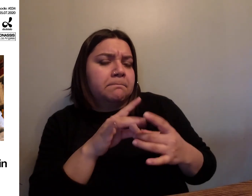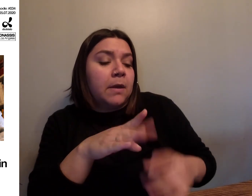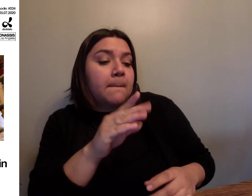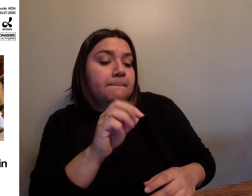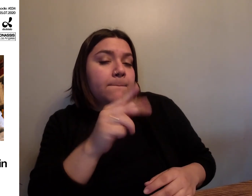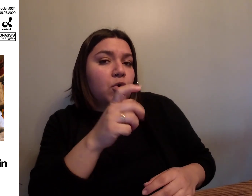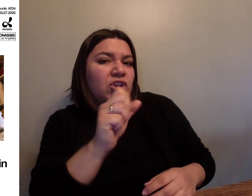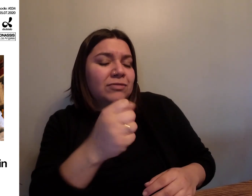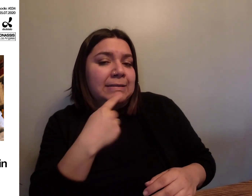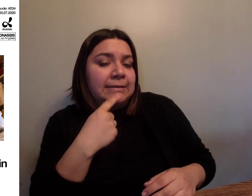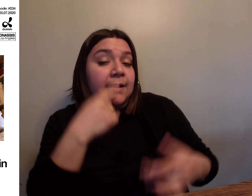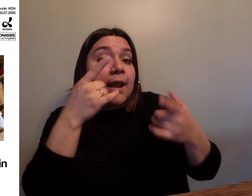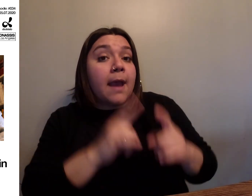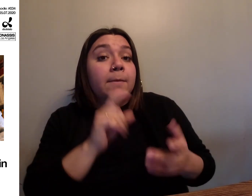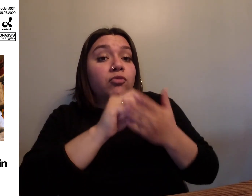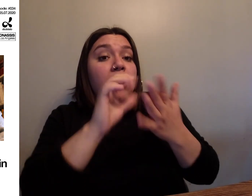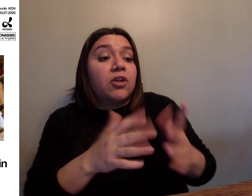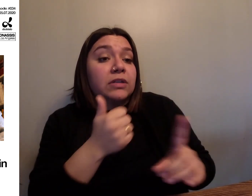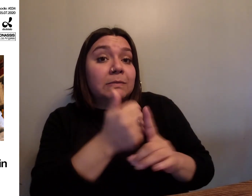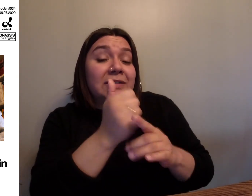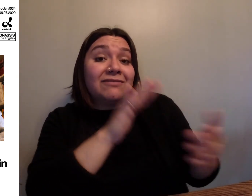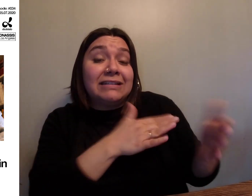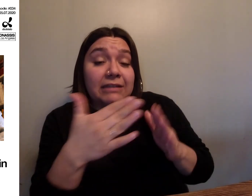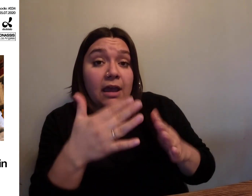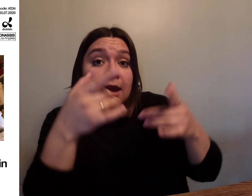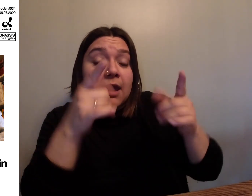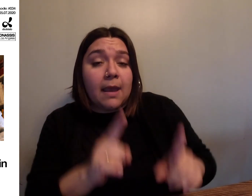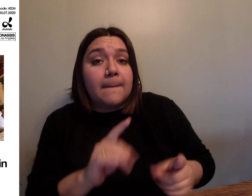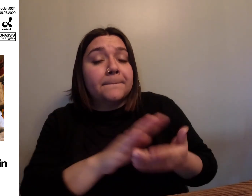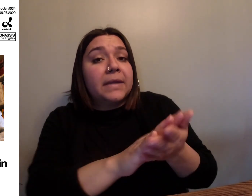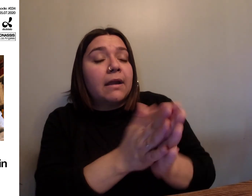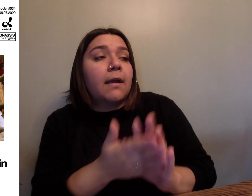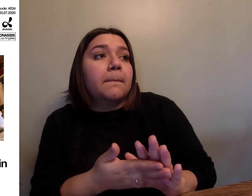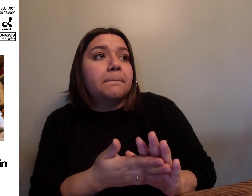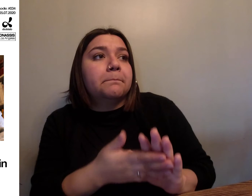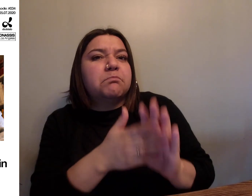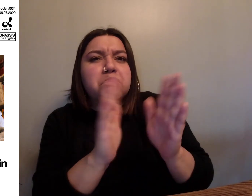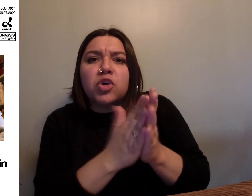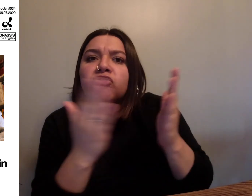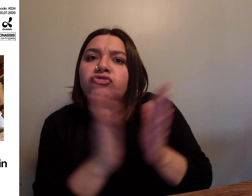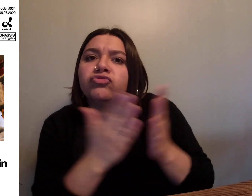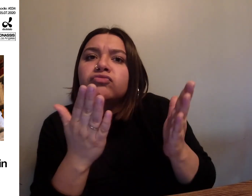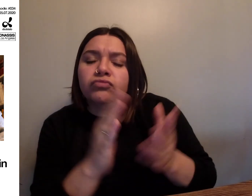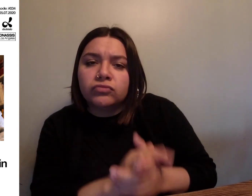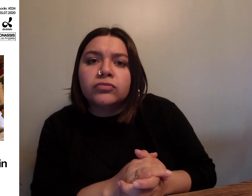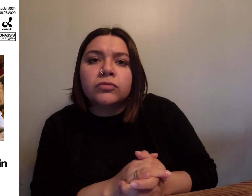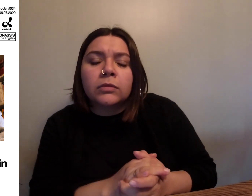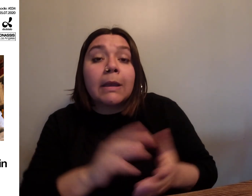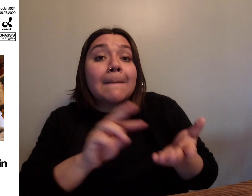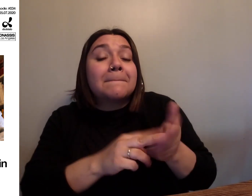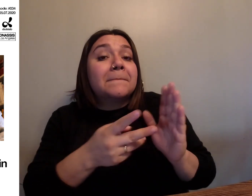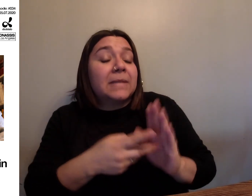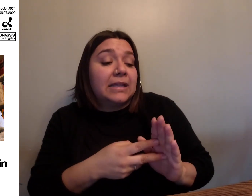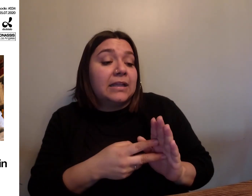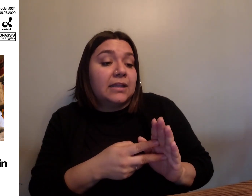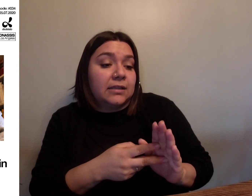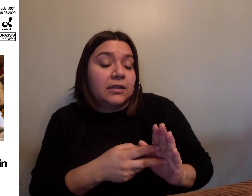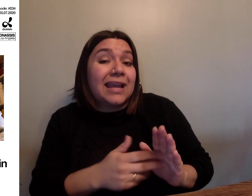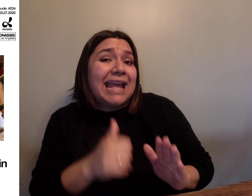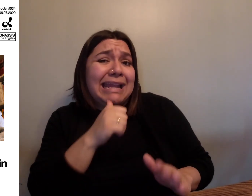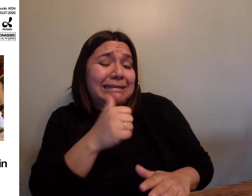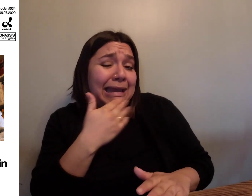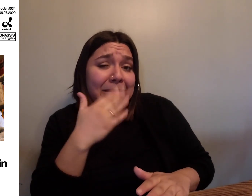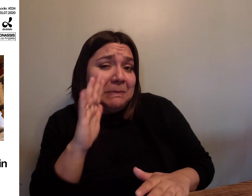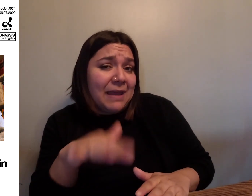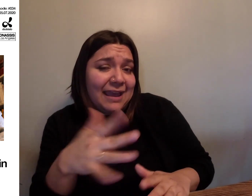you. Borges said that when writers die, they become books, which is, after all,